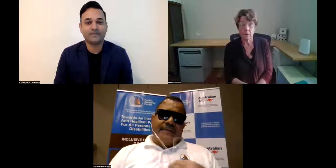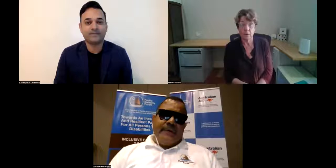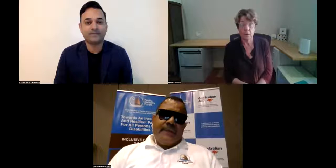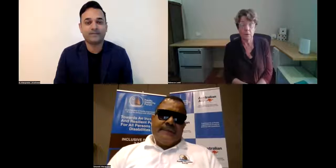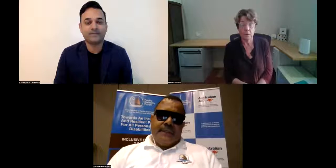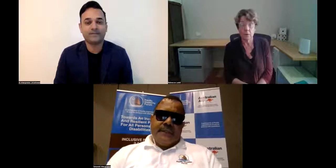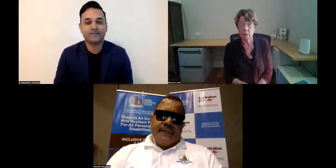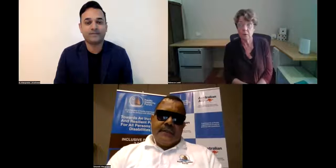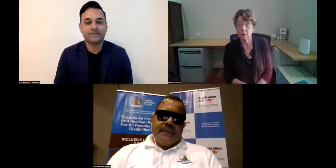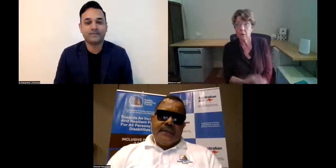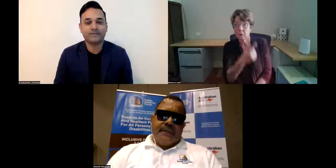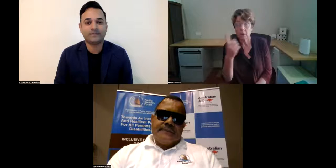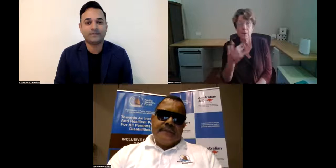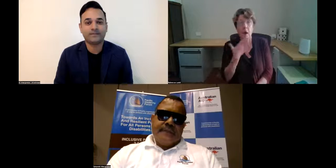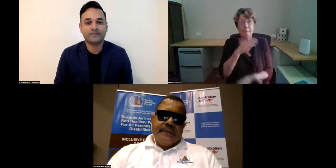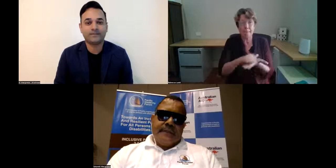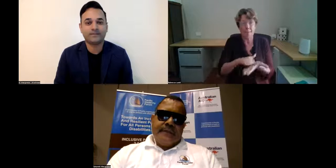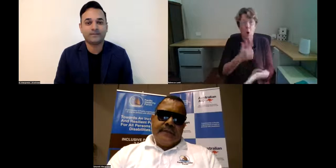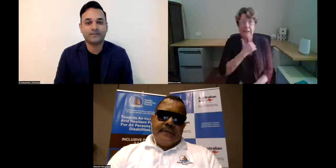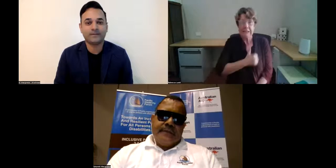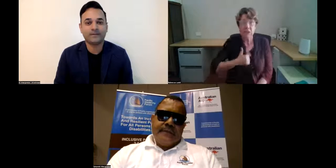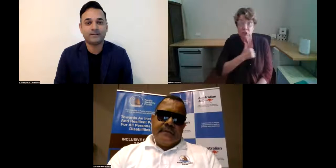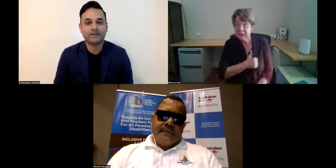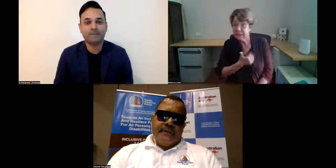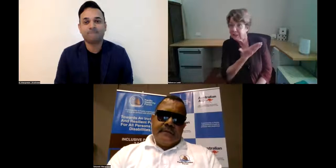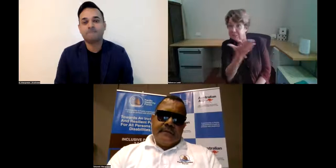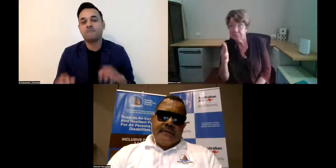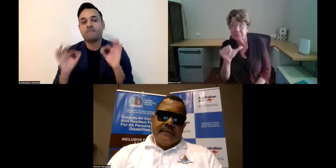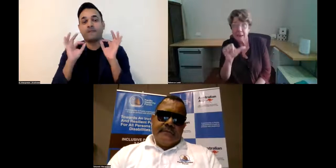My huge apology. Alex, you okay? Am I okay?